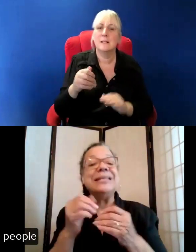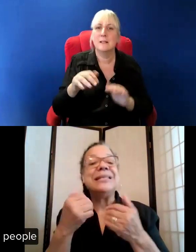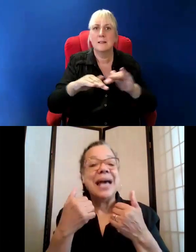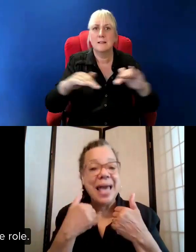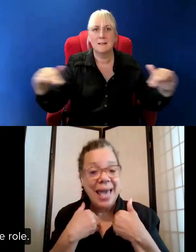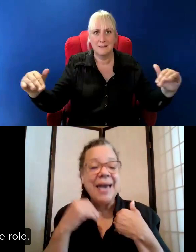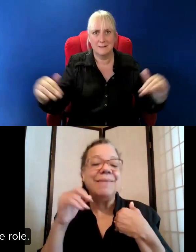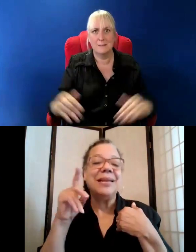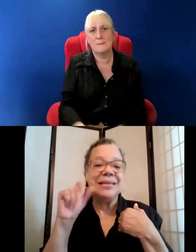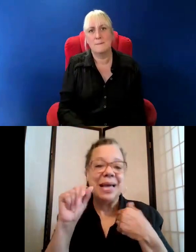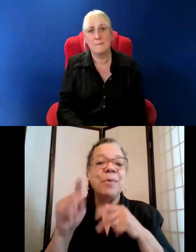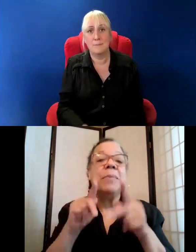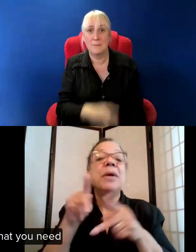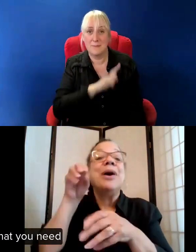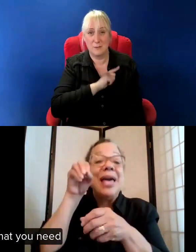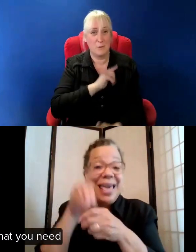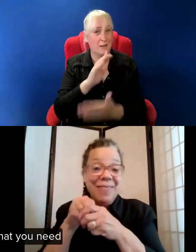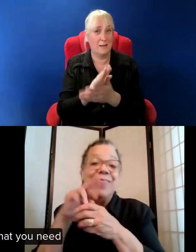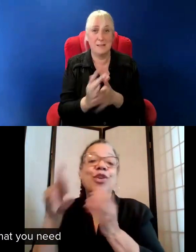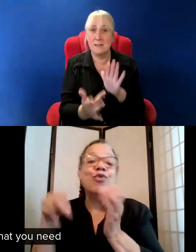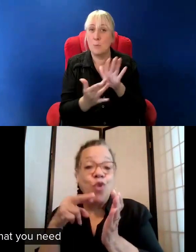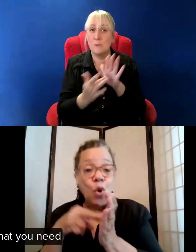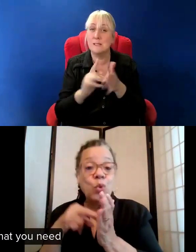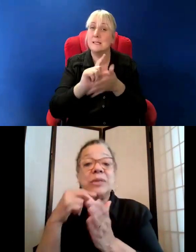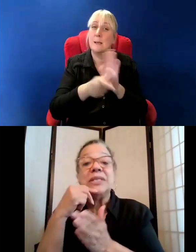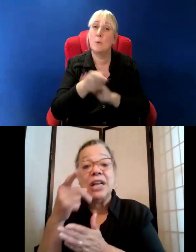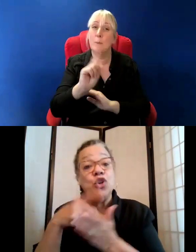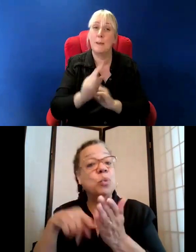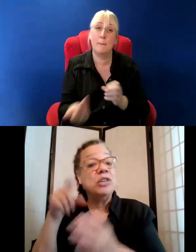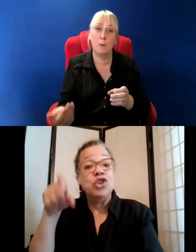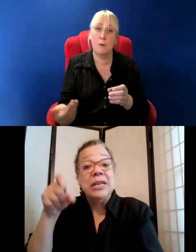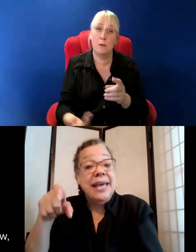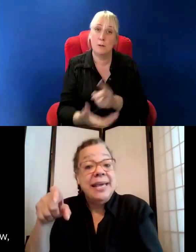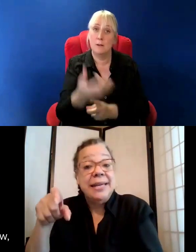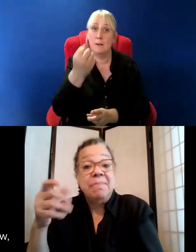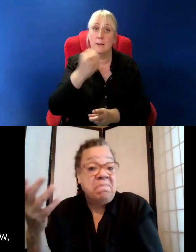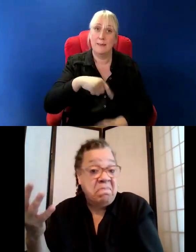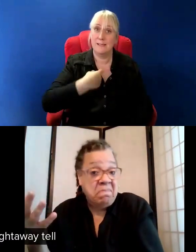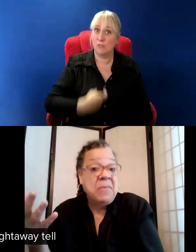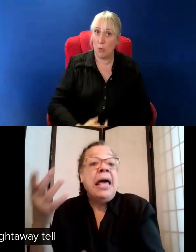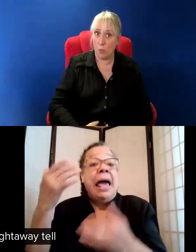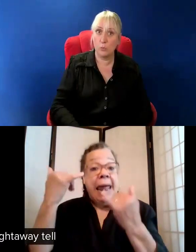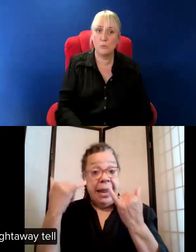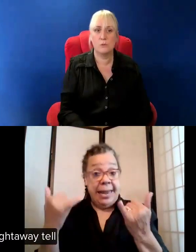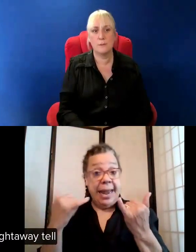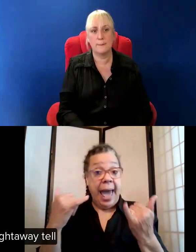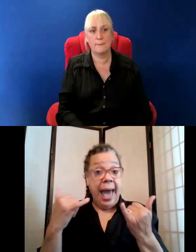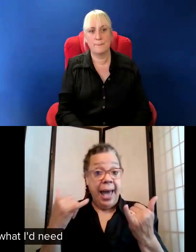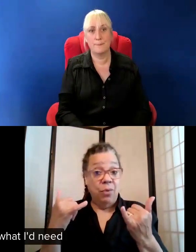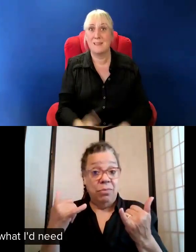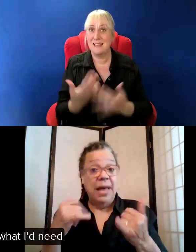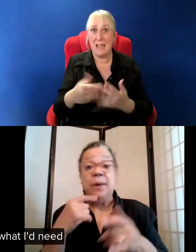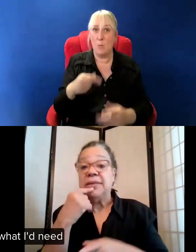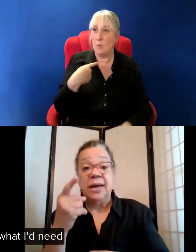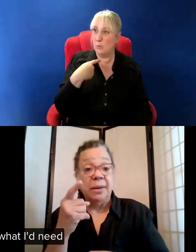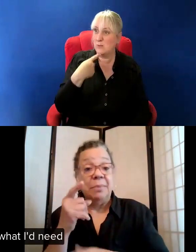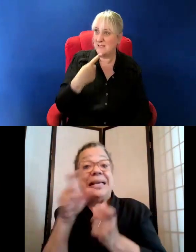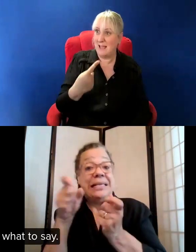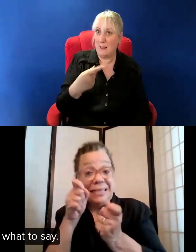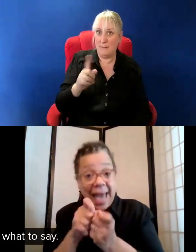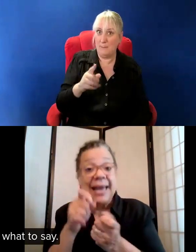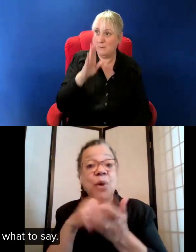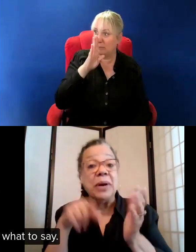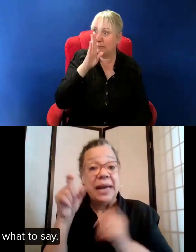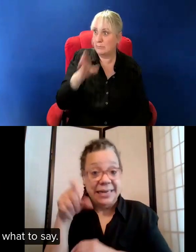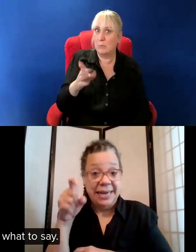disabled people in these roles telling you what you need. You know, now I would straight away tell them exactly what I'd need,